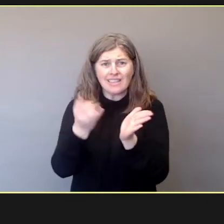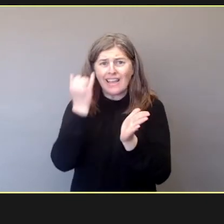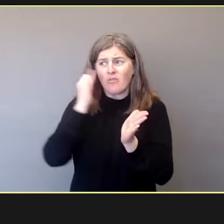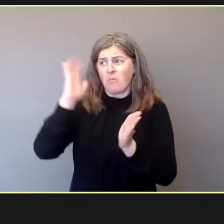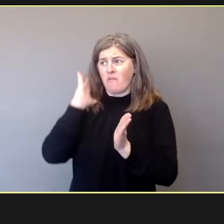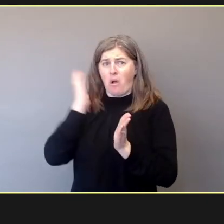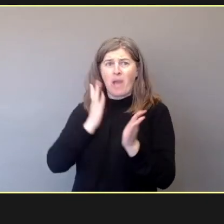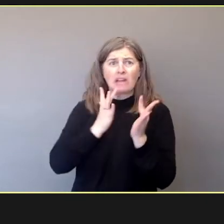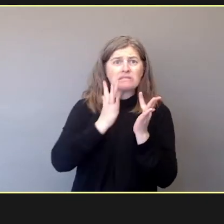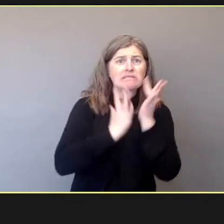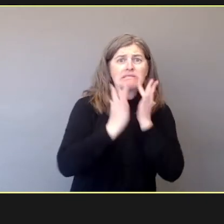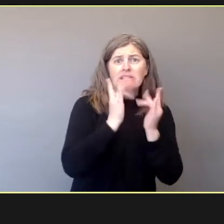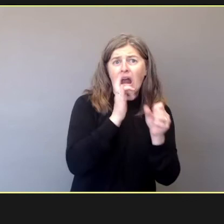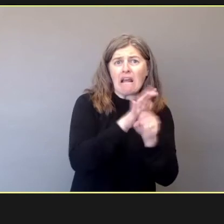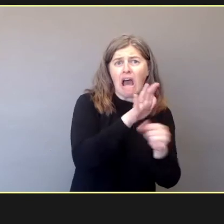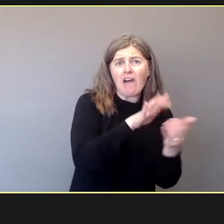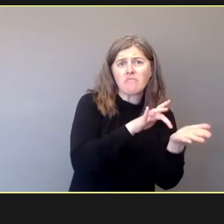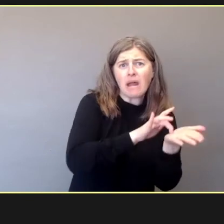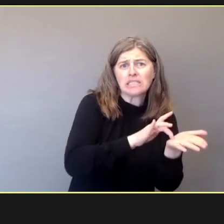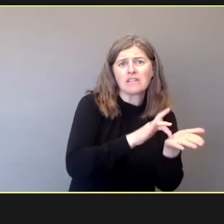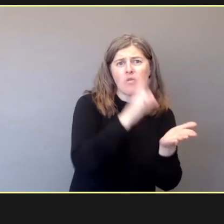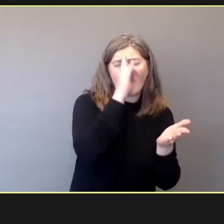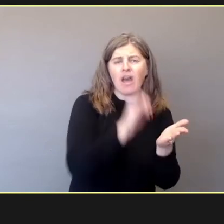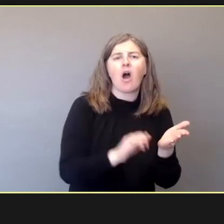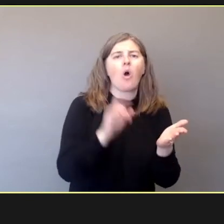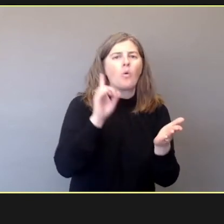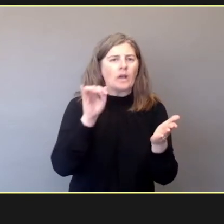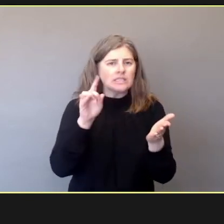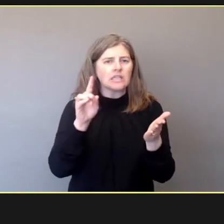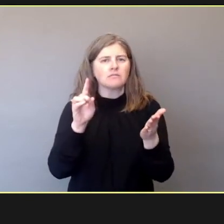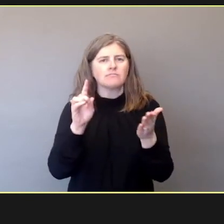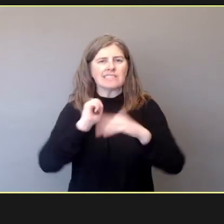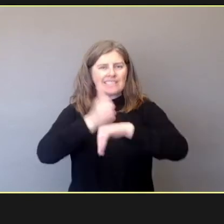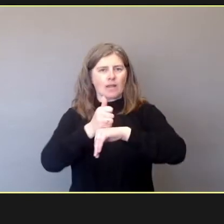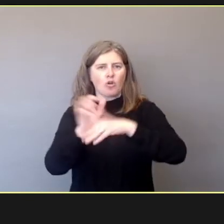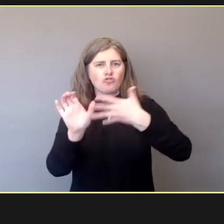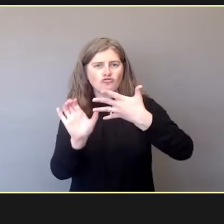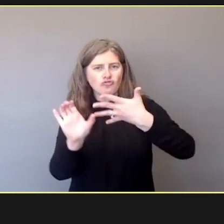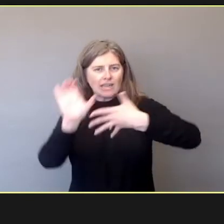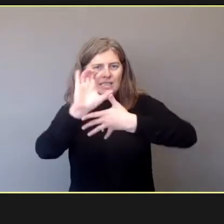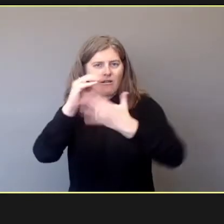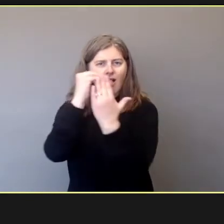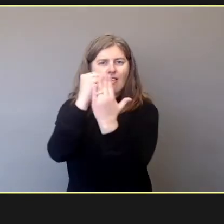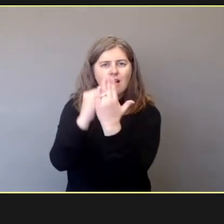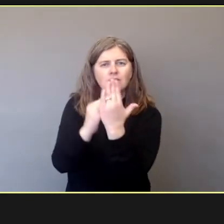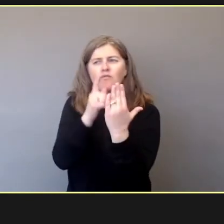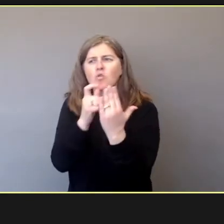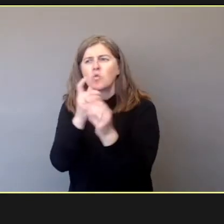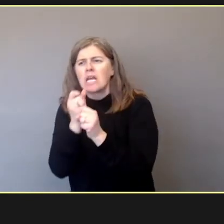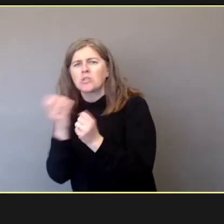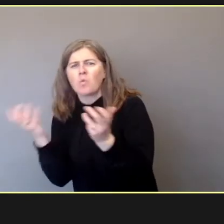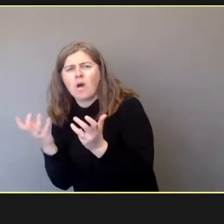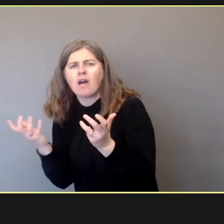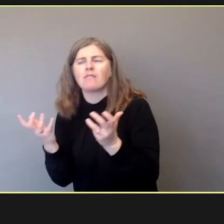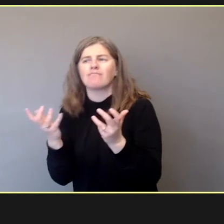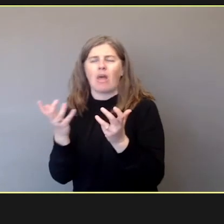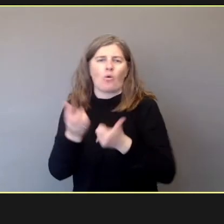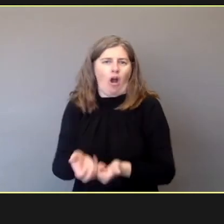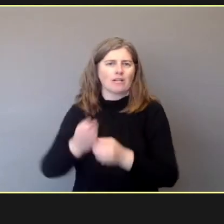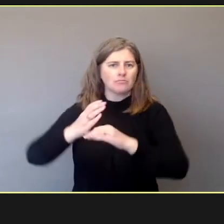supply, we did put like a criteria list in place, and that creates a